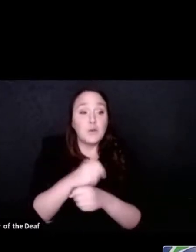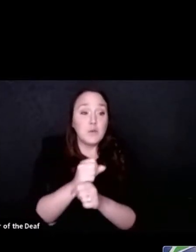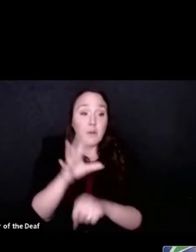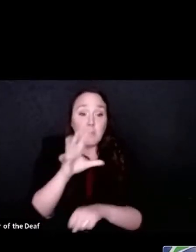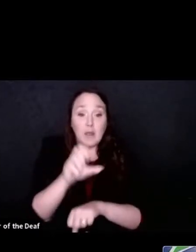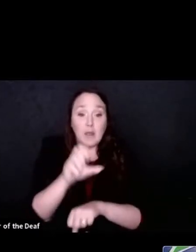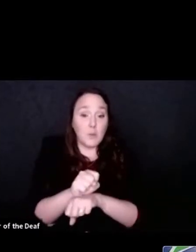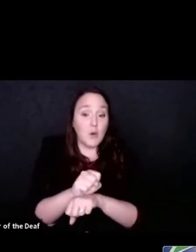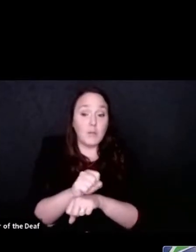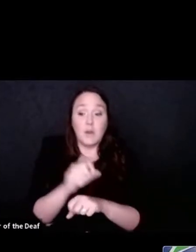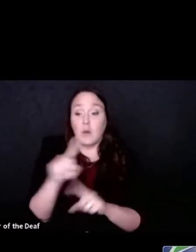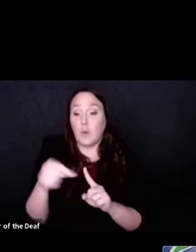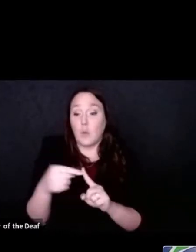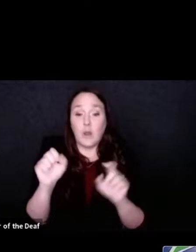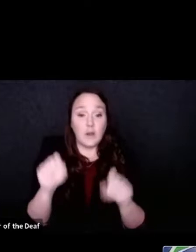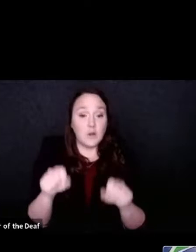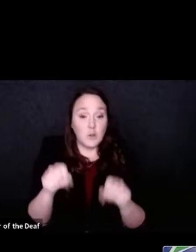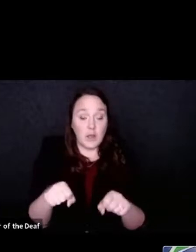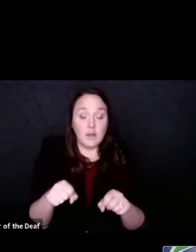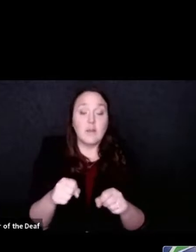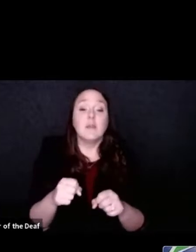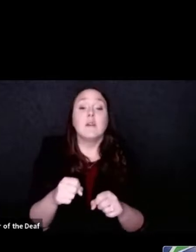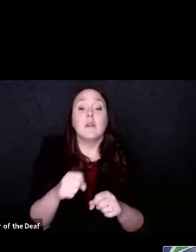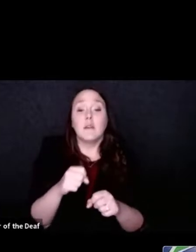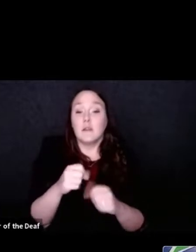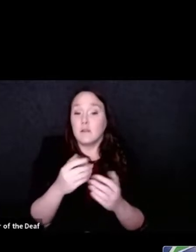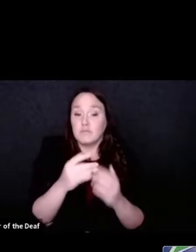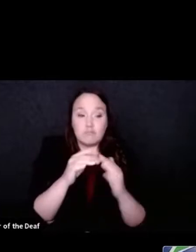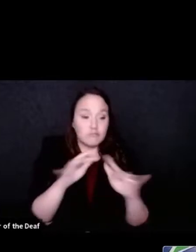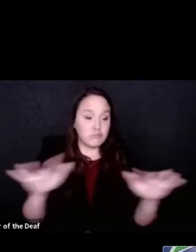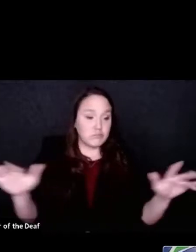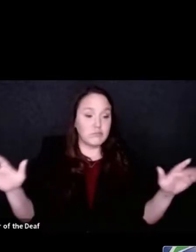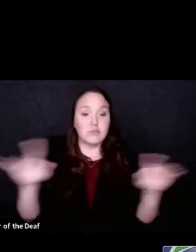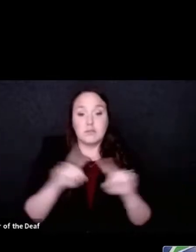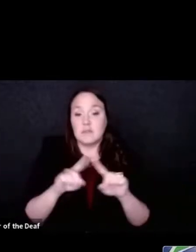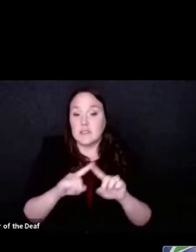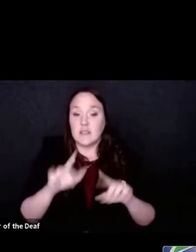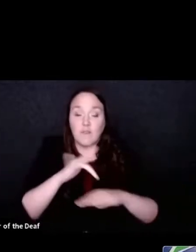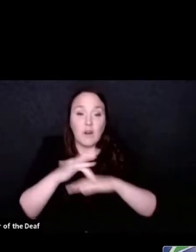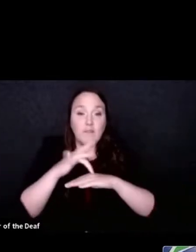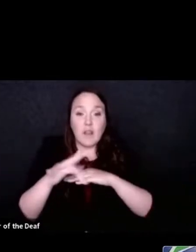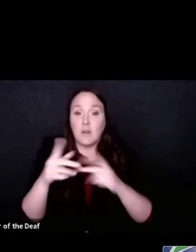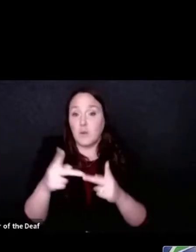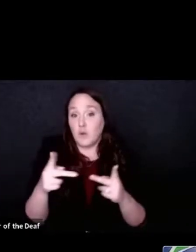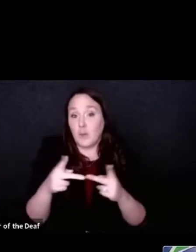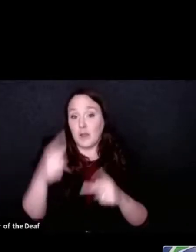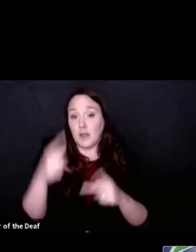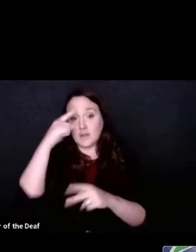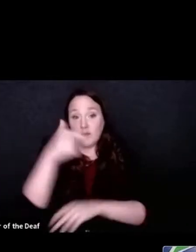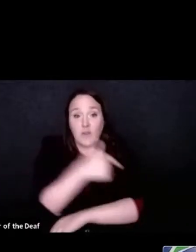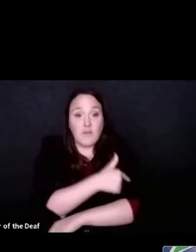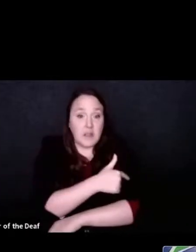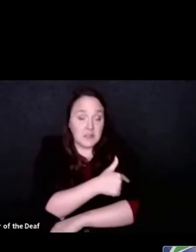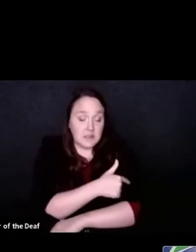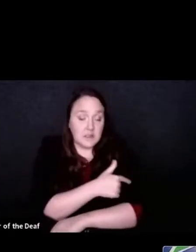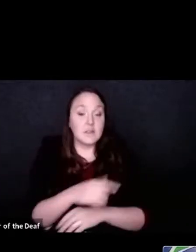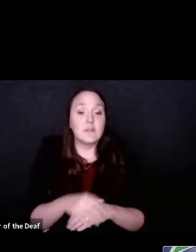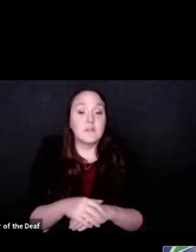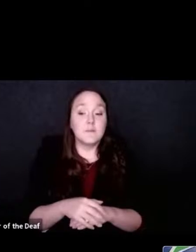as you can now at the myriad of available places that they have to make those